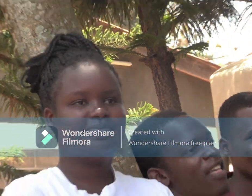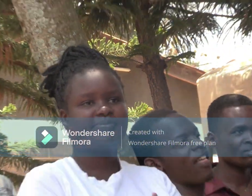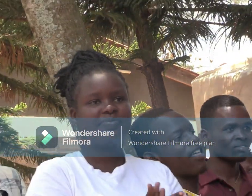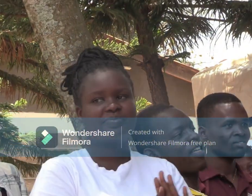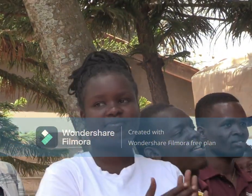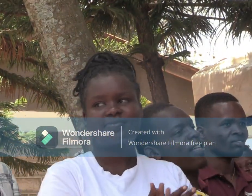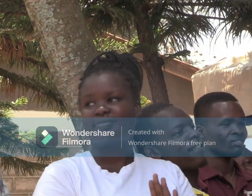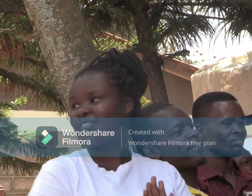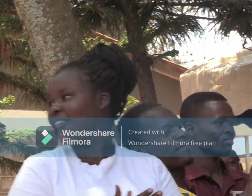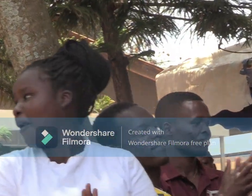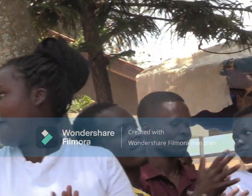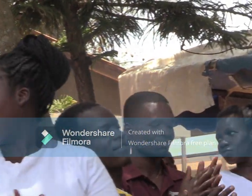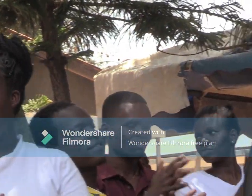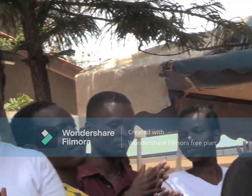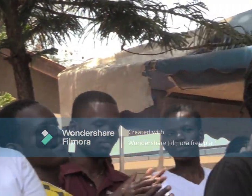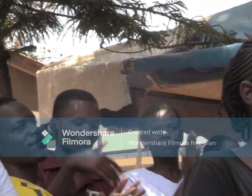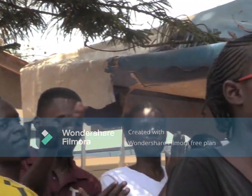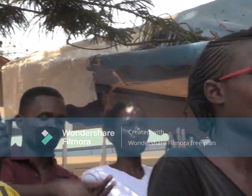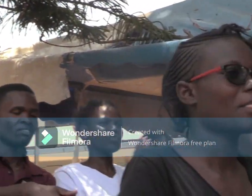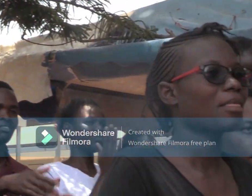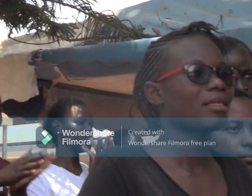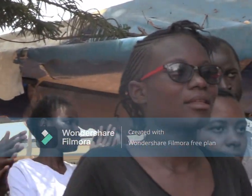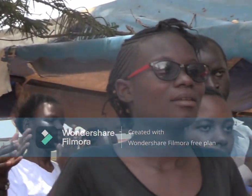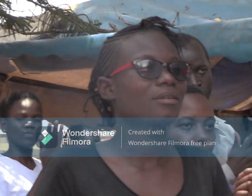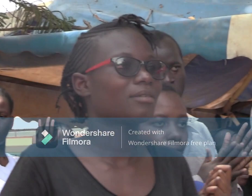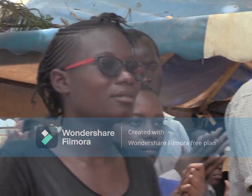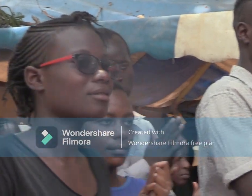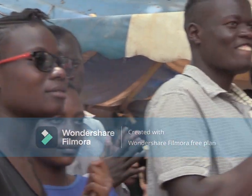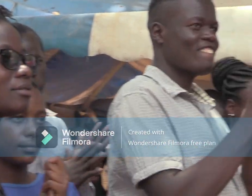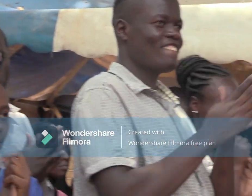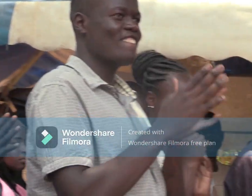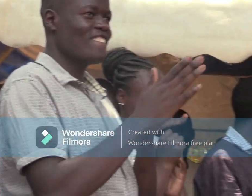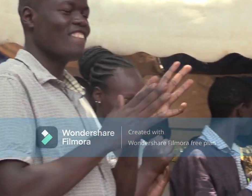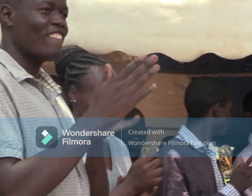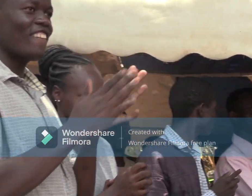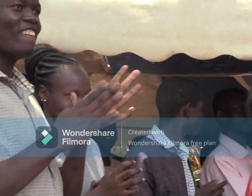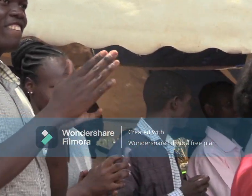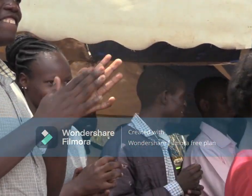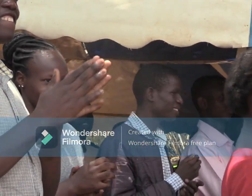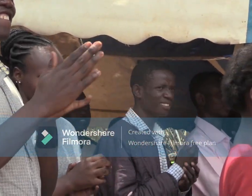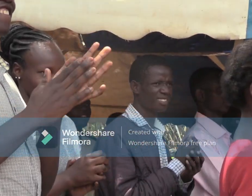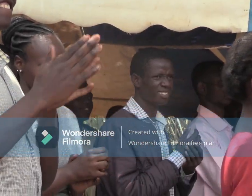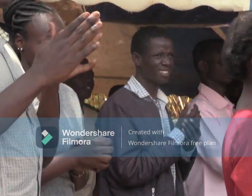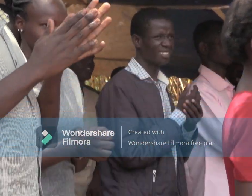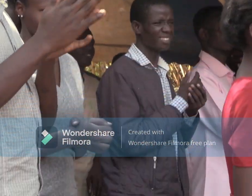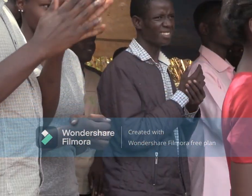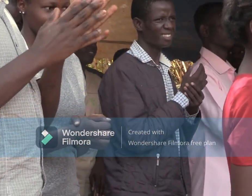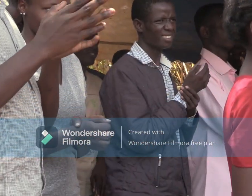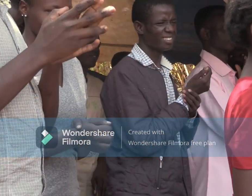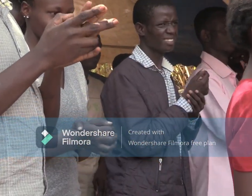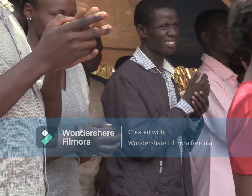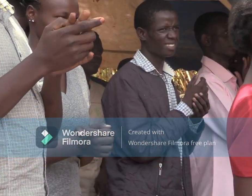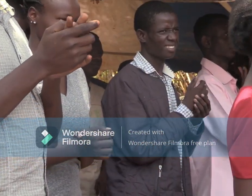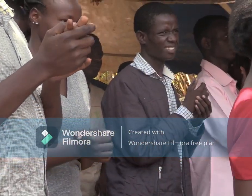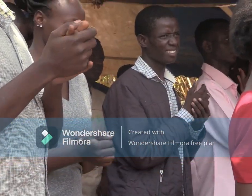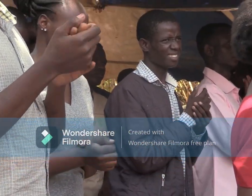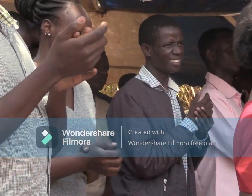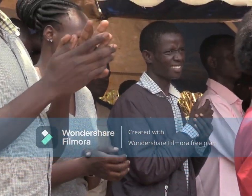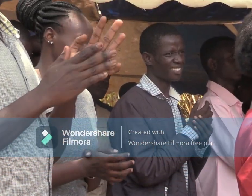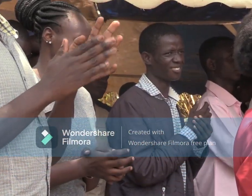walking within the public to inform them about those who have hearing impairment. We